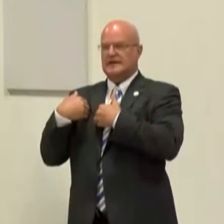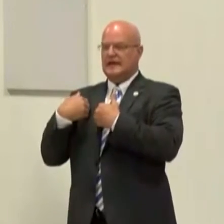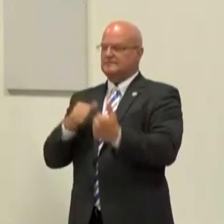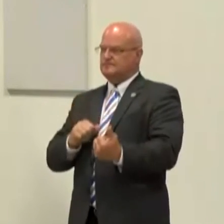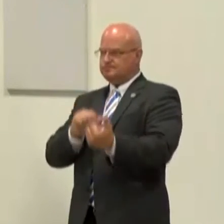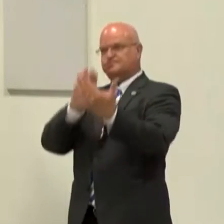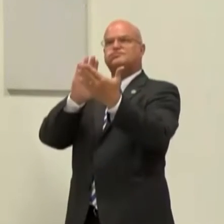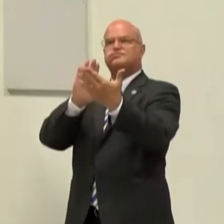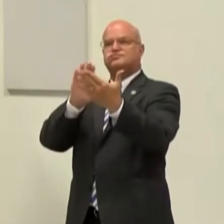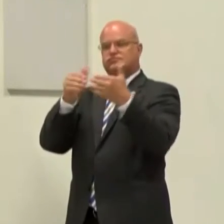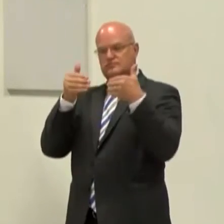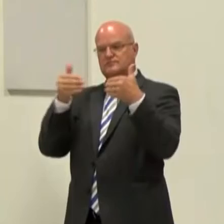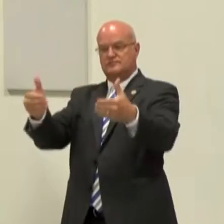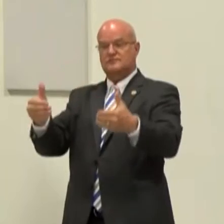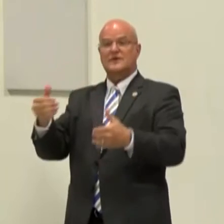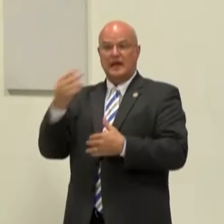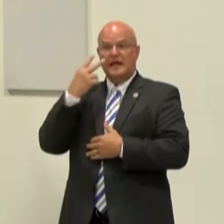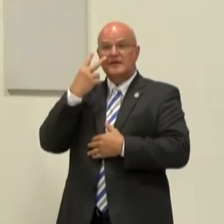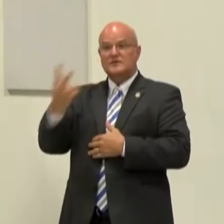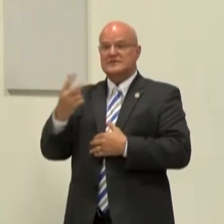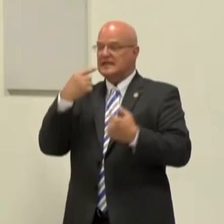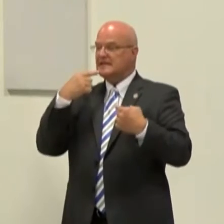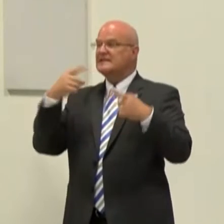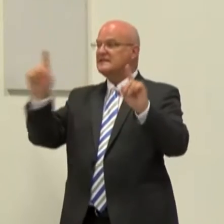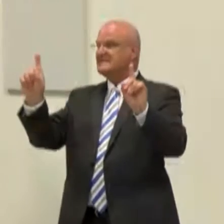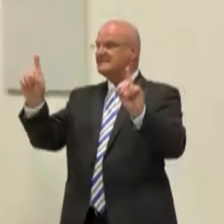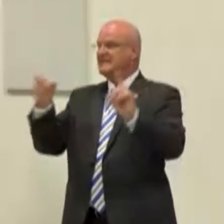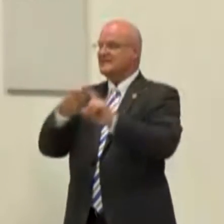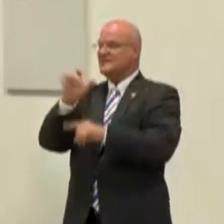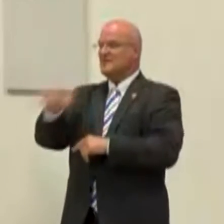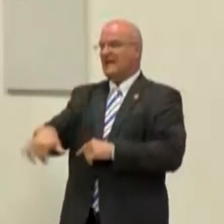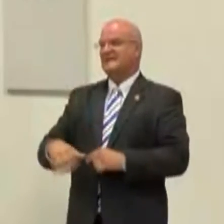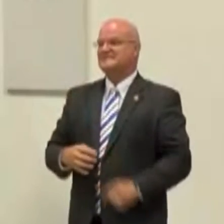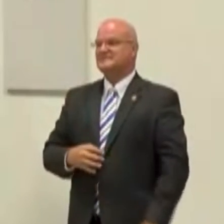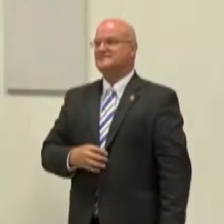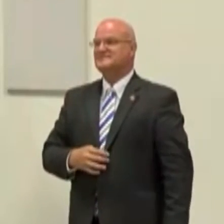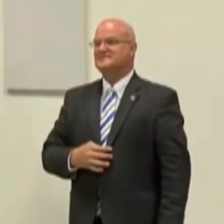always do, and you can see the success from that.